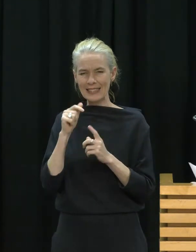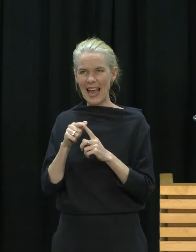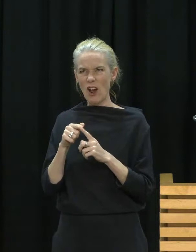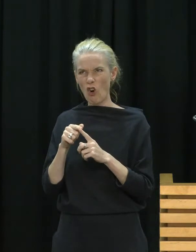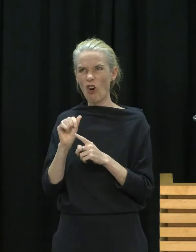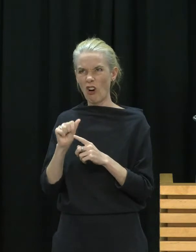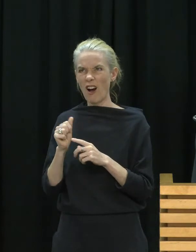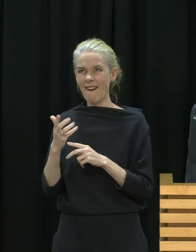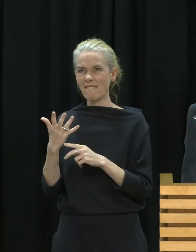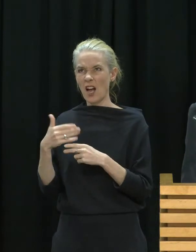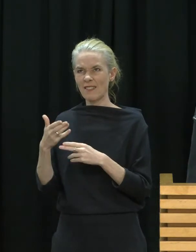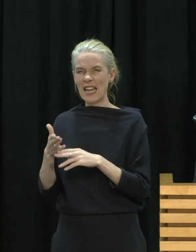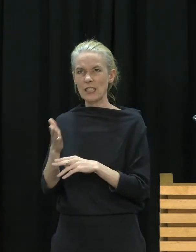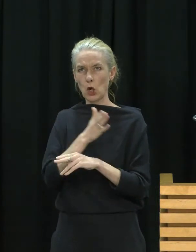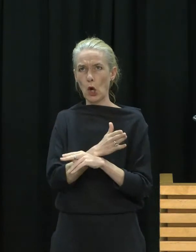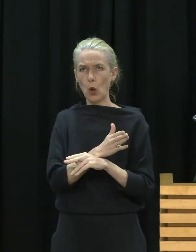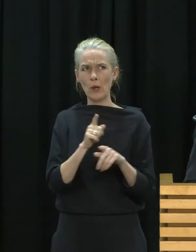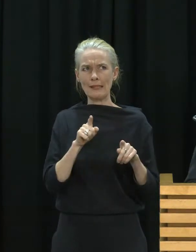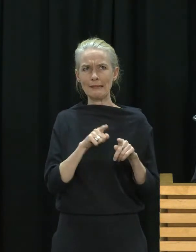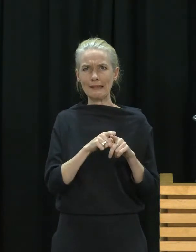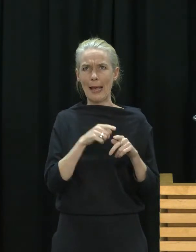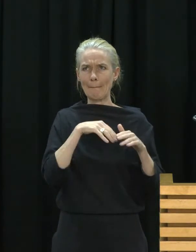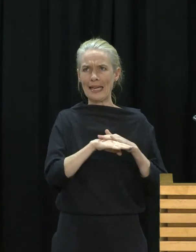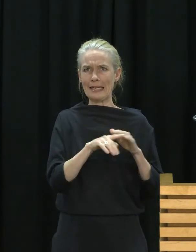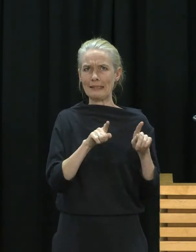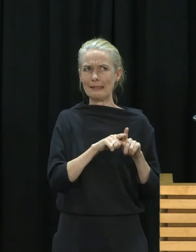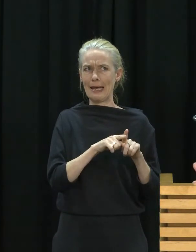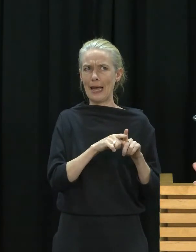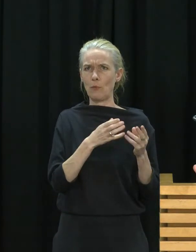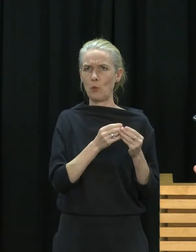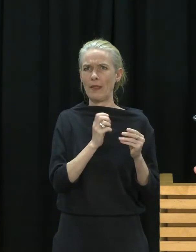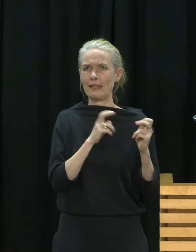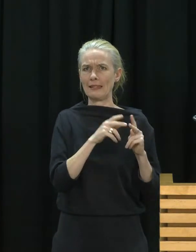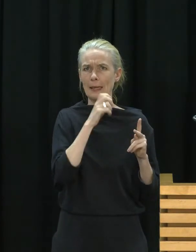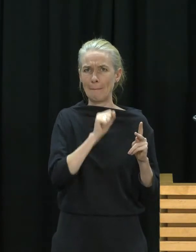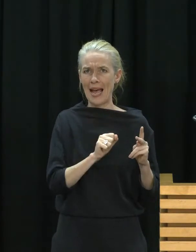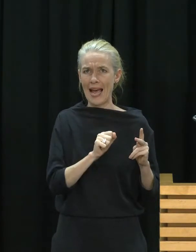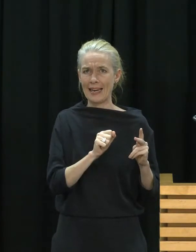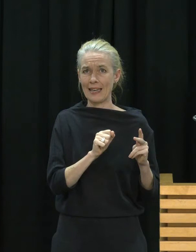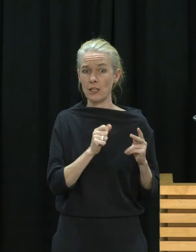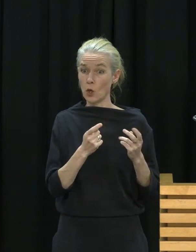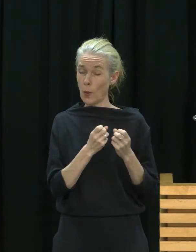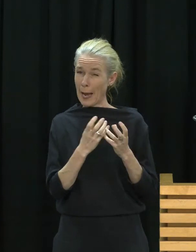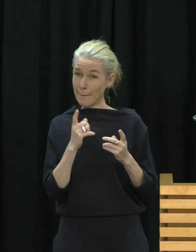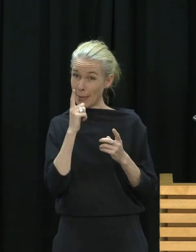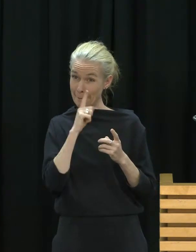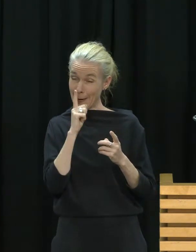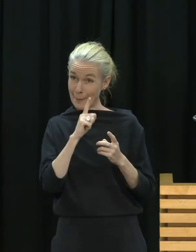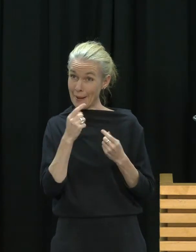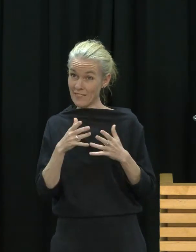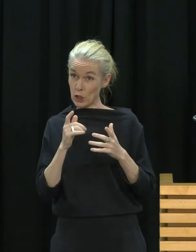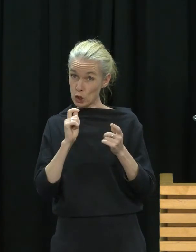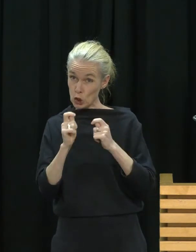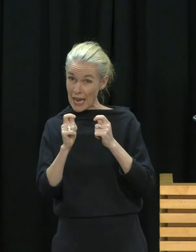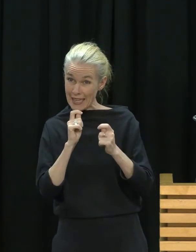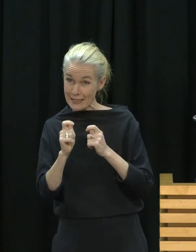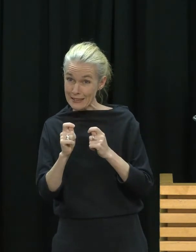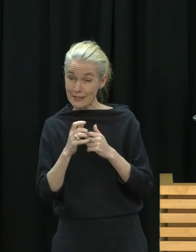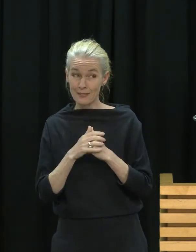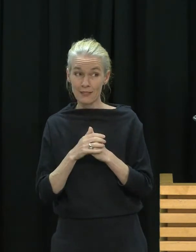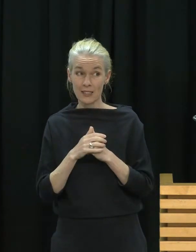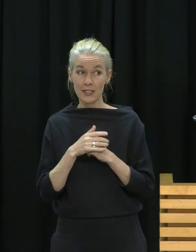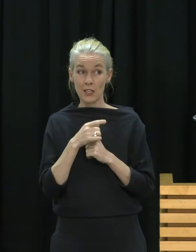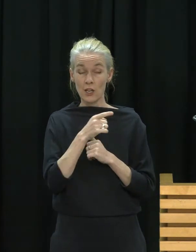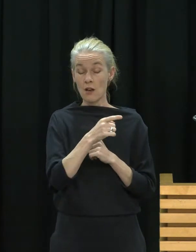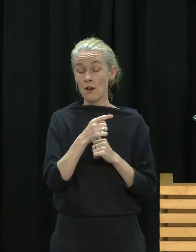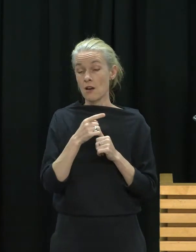processing? What I would say, of course, we don't know exactly what the denominator is. In some